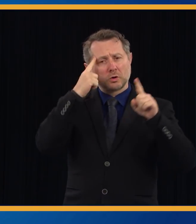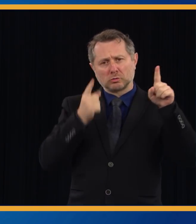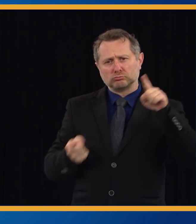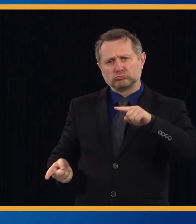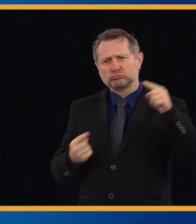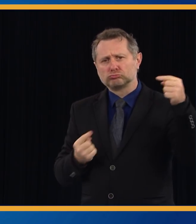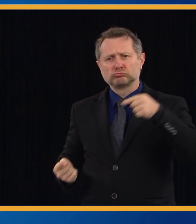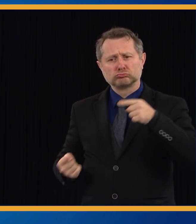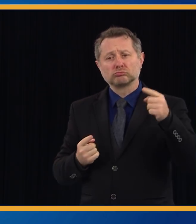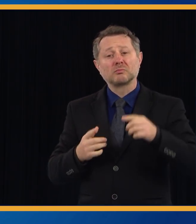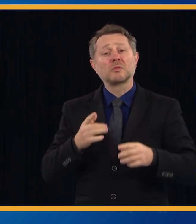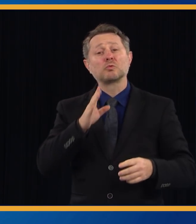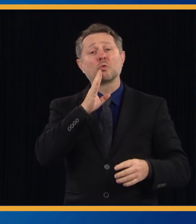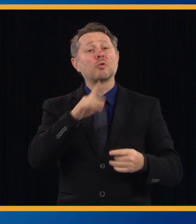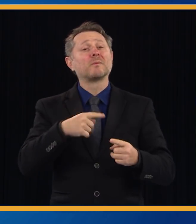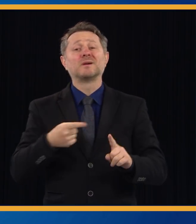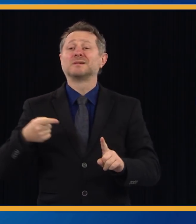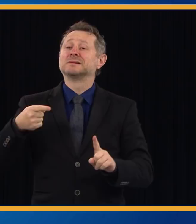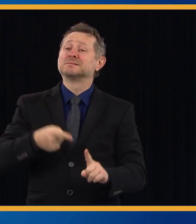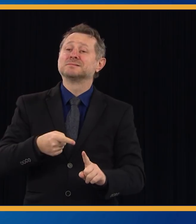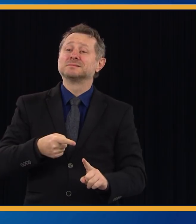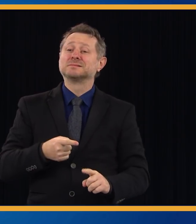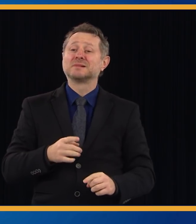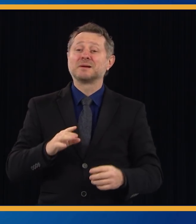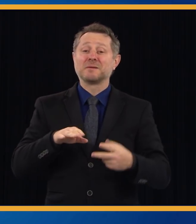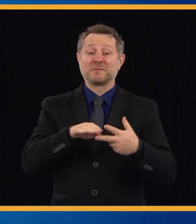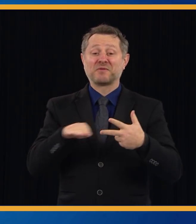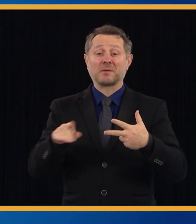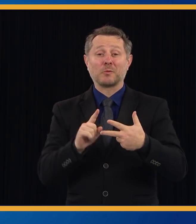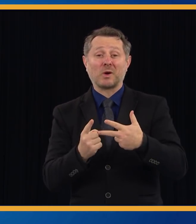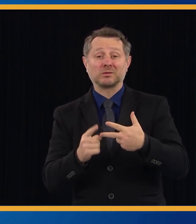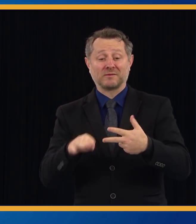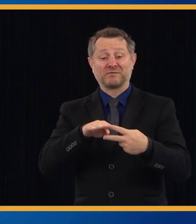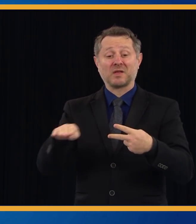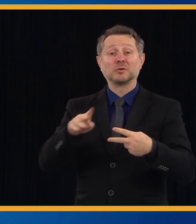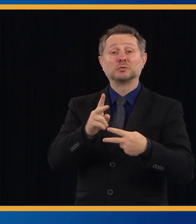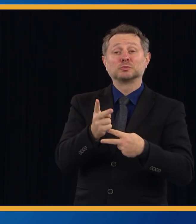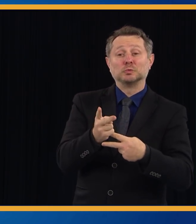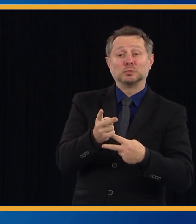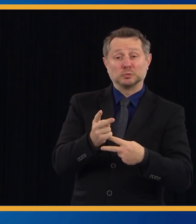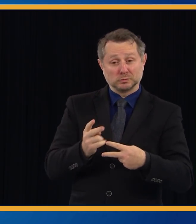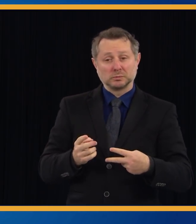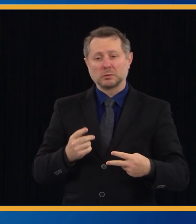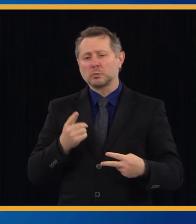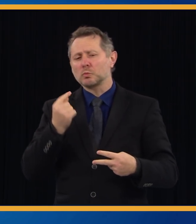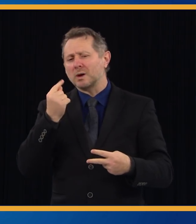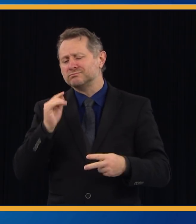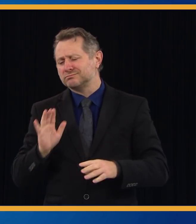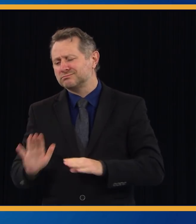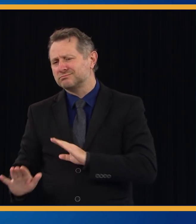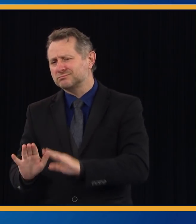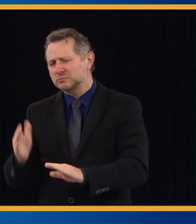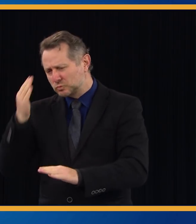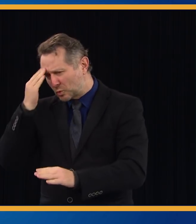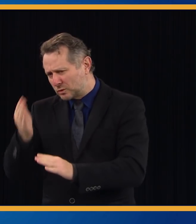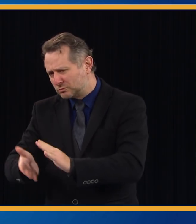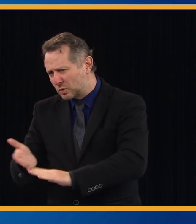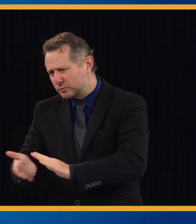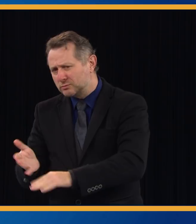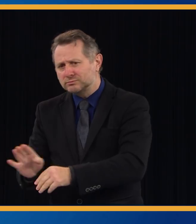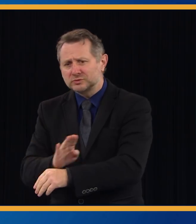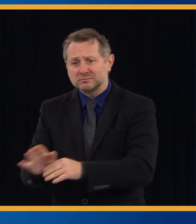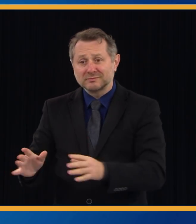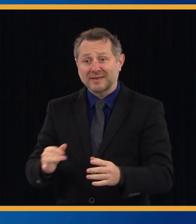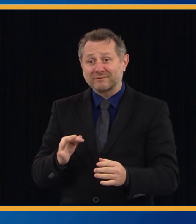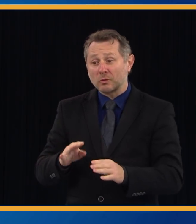reopening, does my business reopen? Well, what is your business? And how would you do your business in this